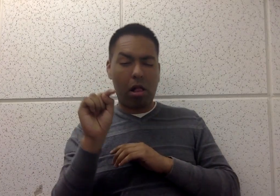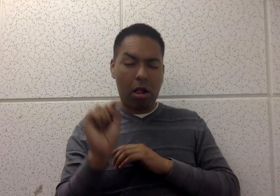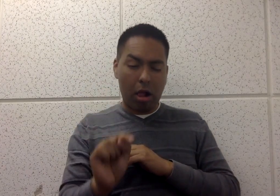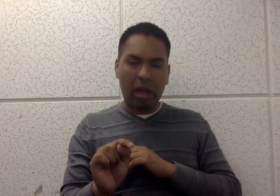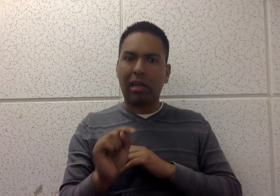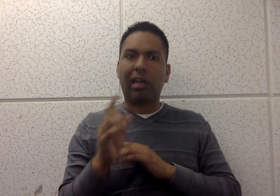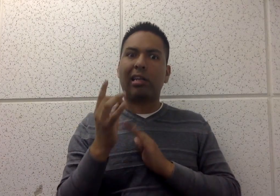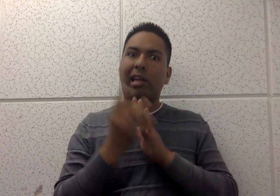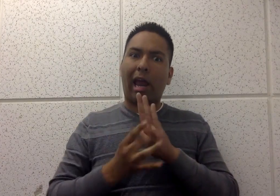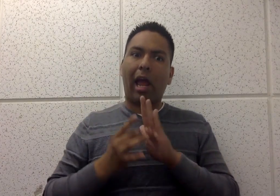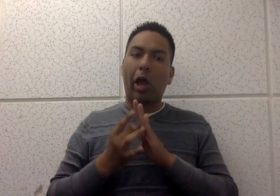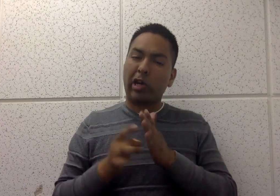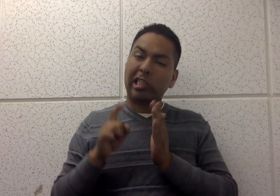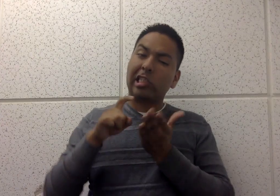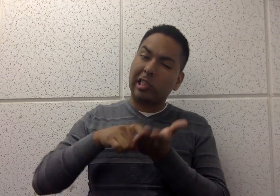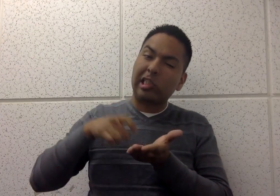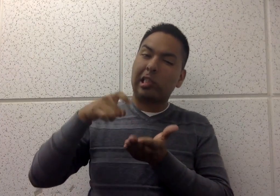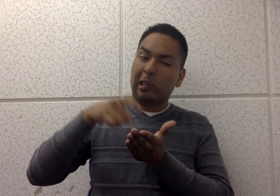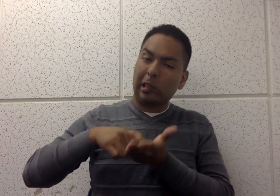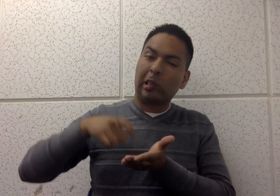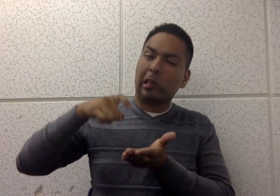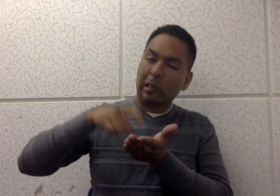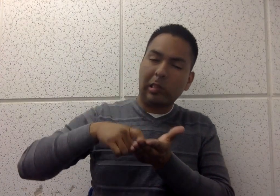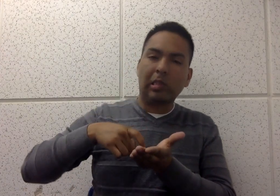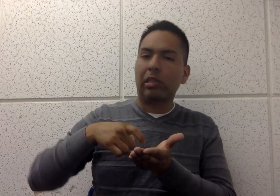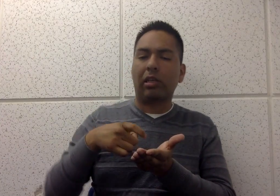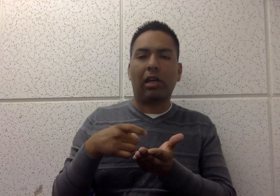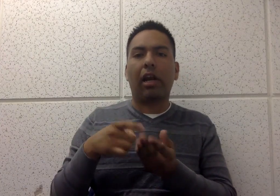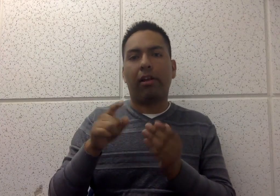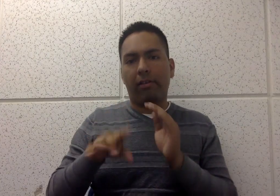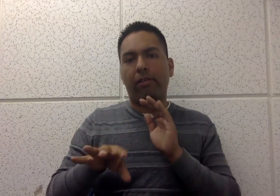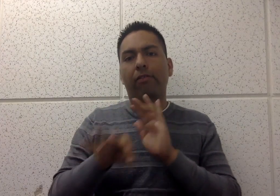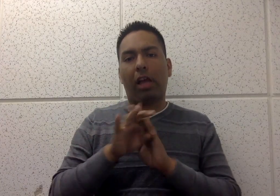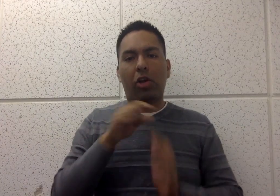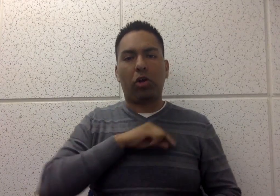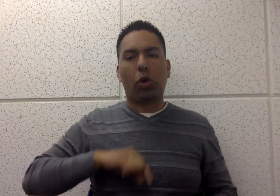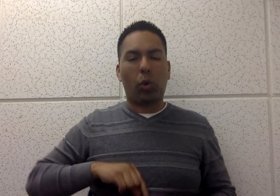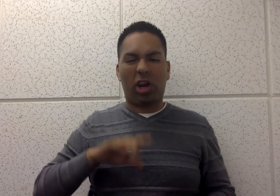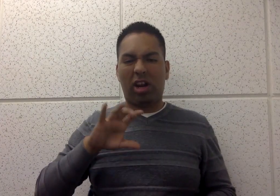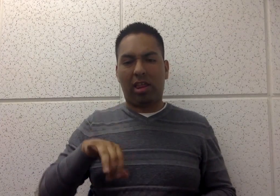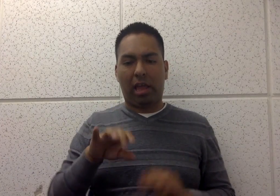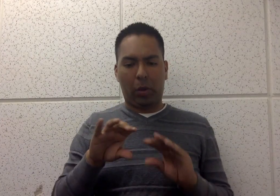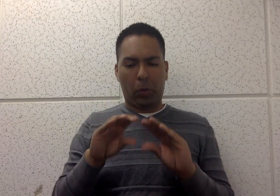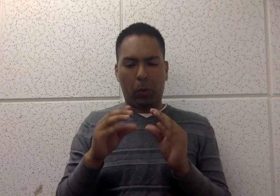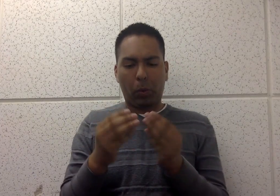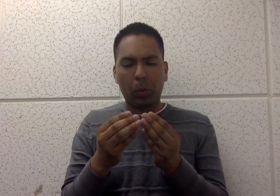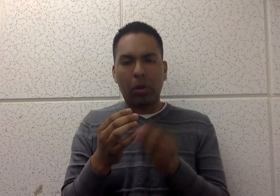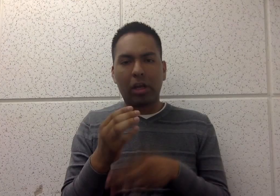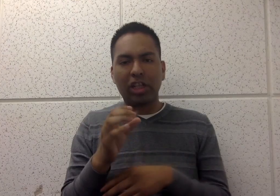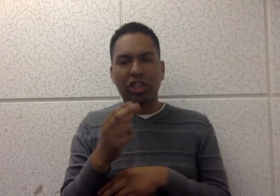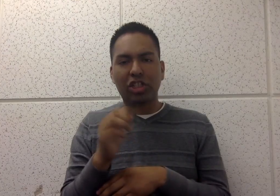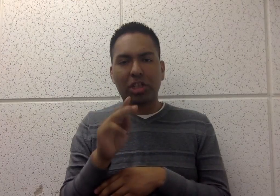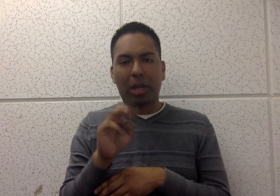away at the rock with pickaxes. I don't think that chamber has evolved because of me and my backhoe and my crew of students